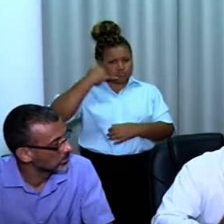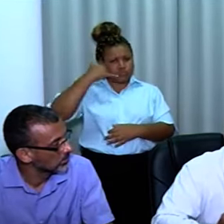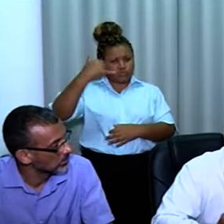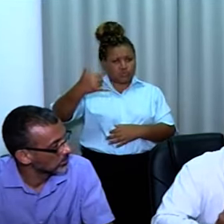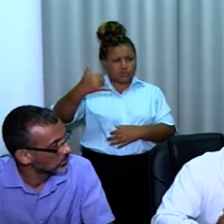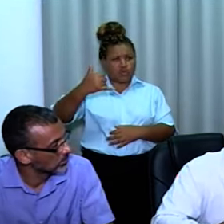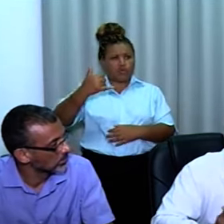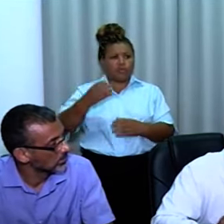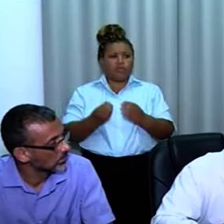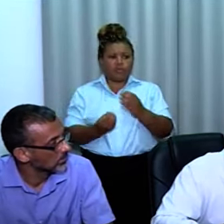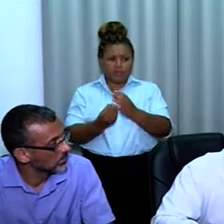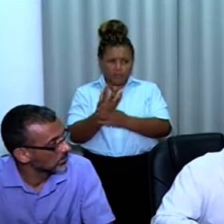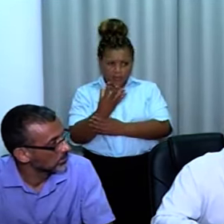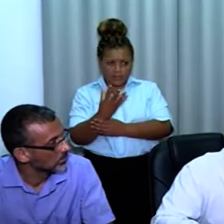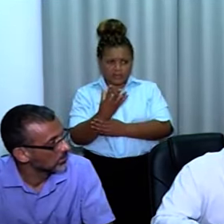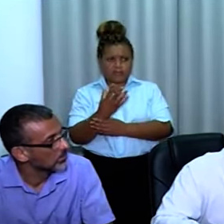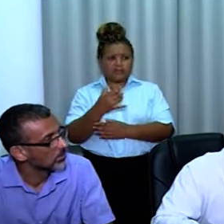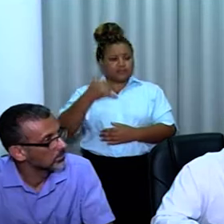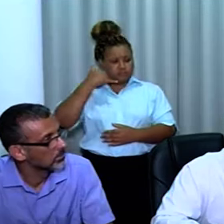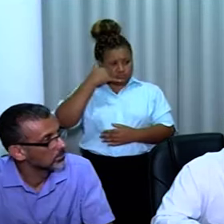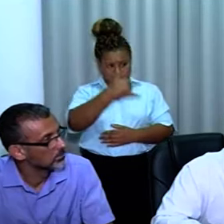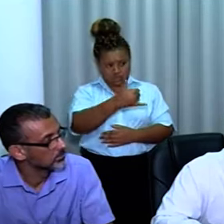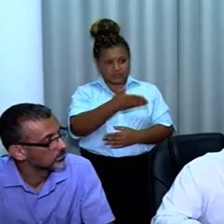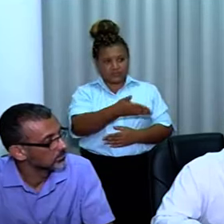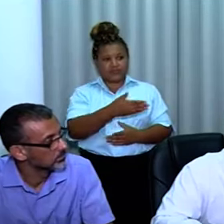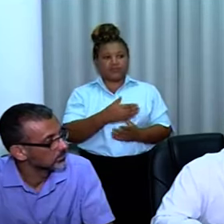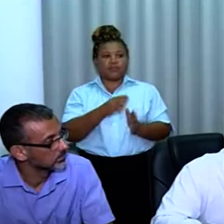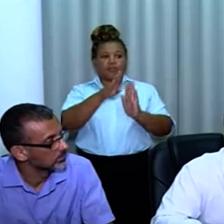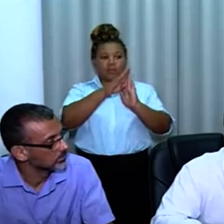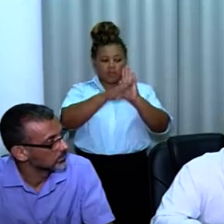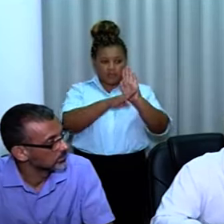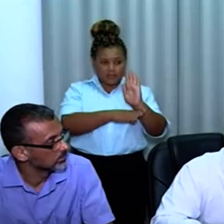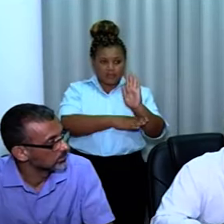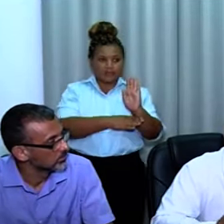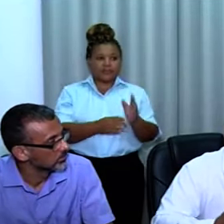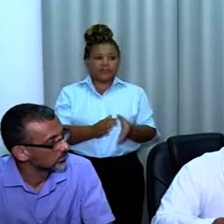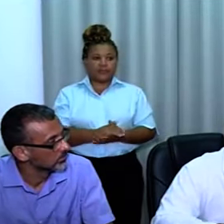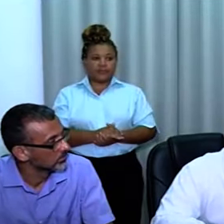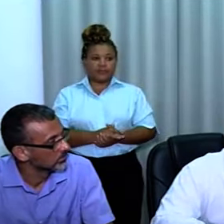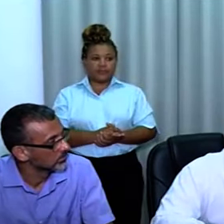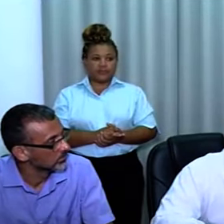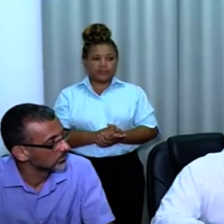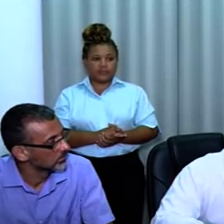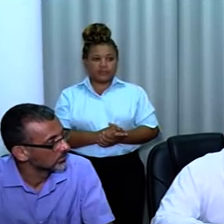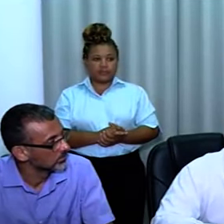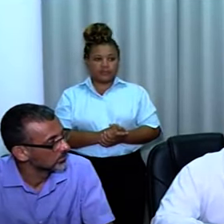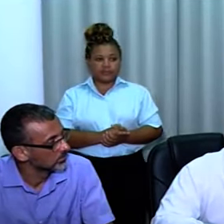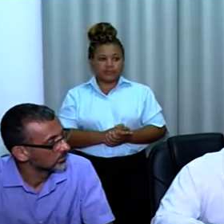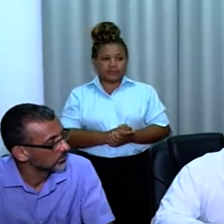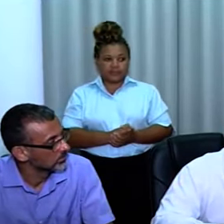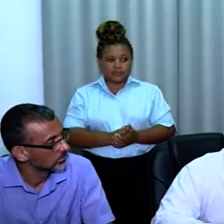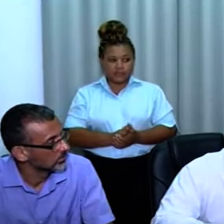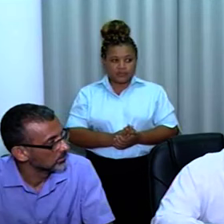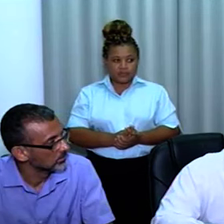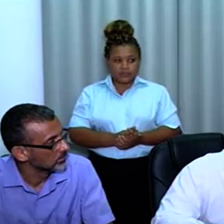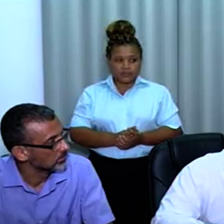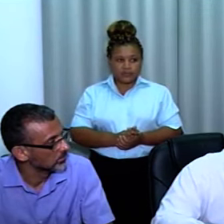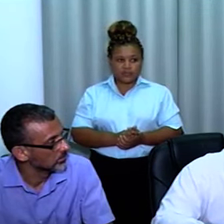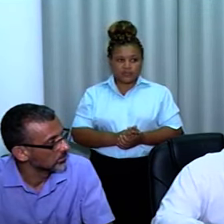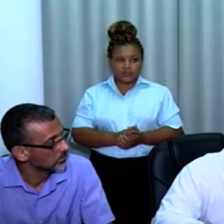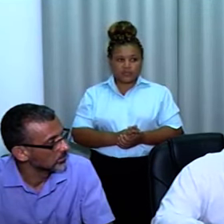have to remember that the president is also our minister for health. So this work continues. We have a team